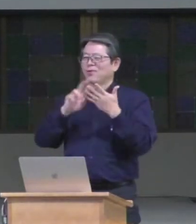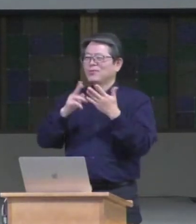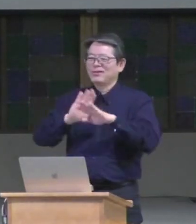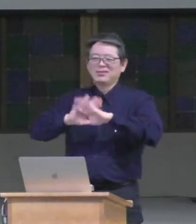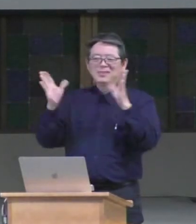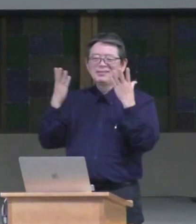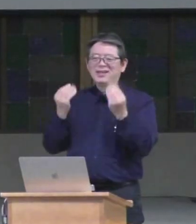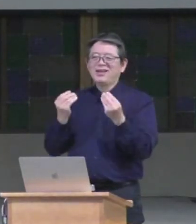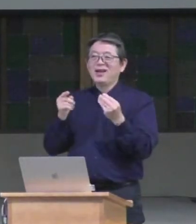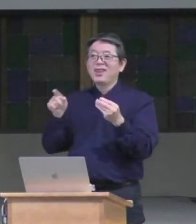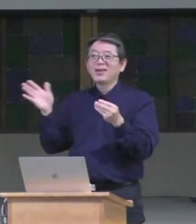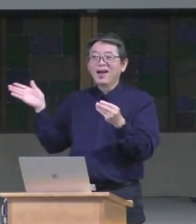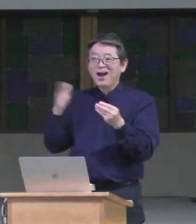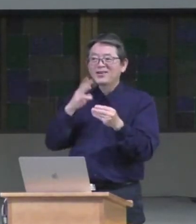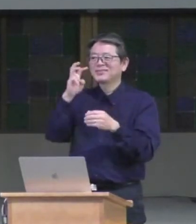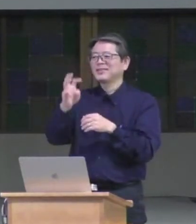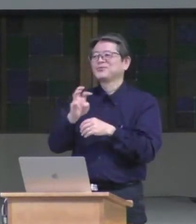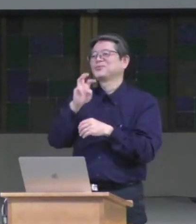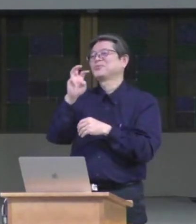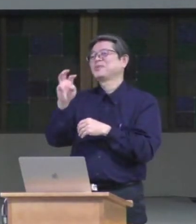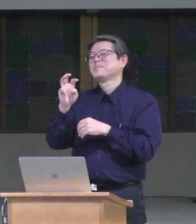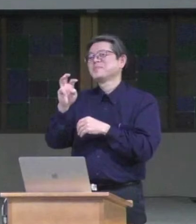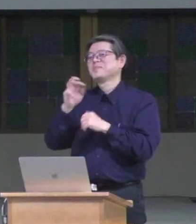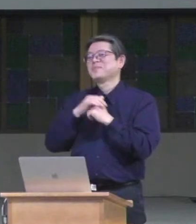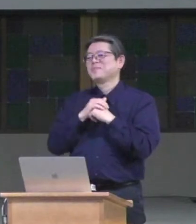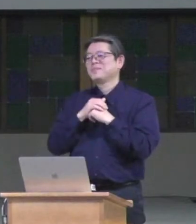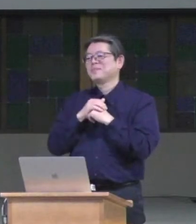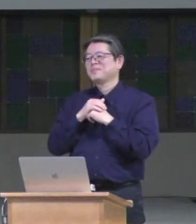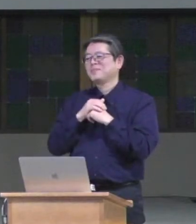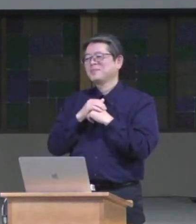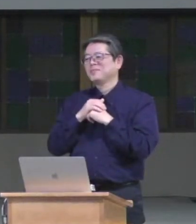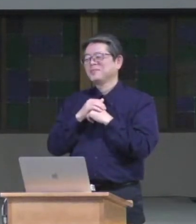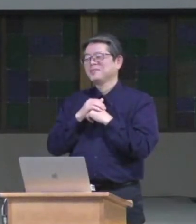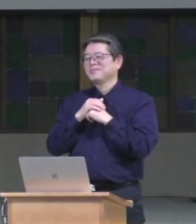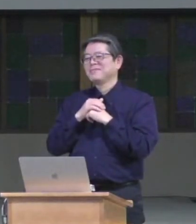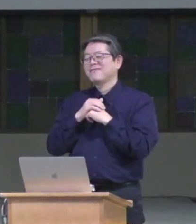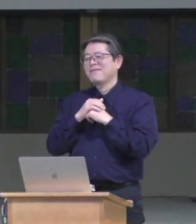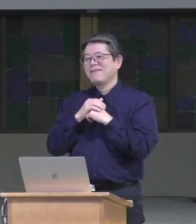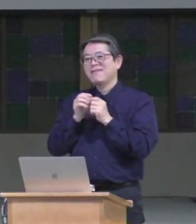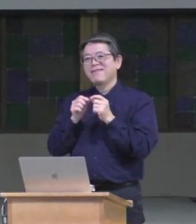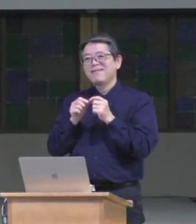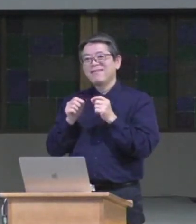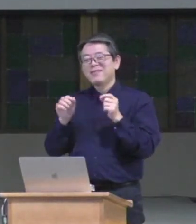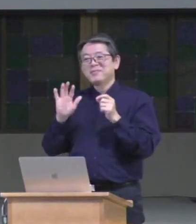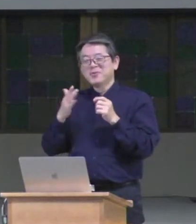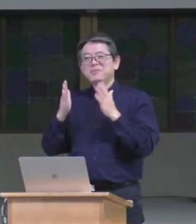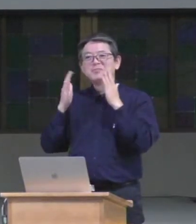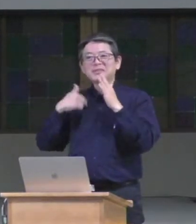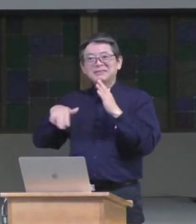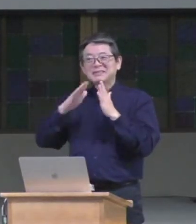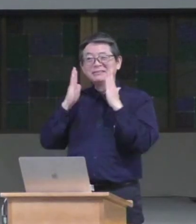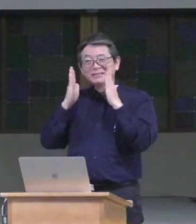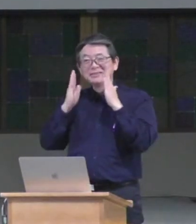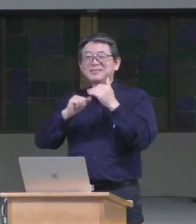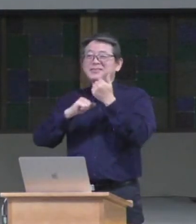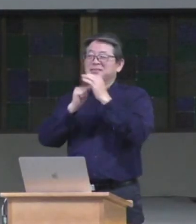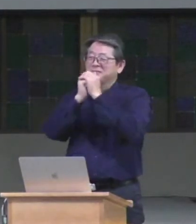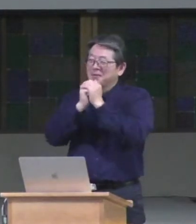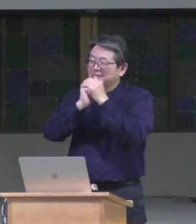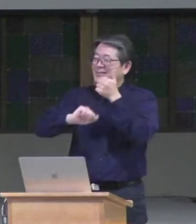that. And we started that project, and it's been 30 years now. It's been a long time, but